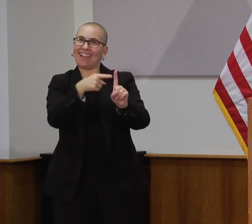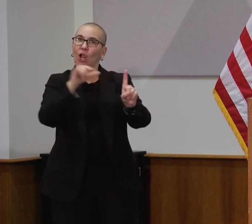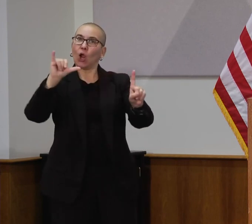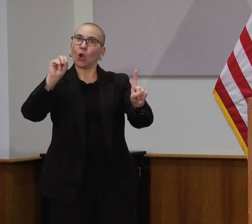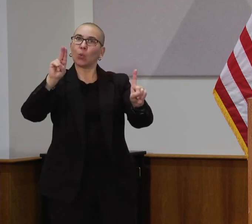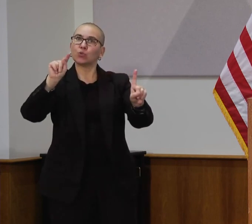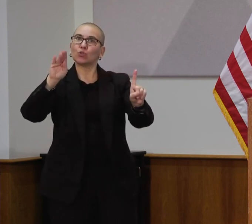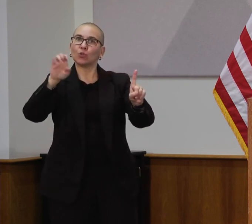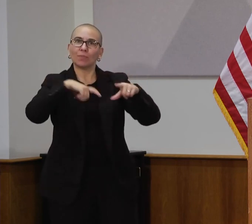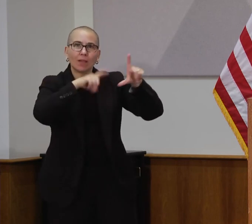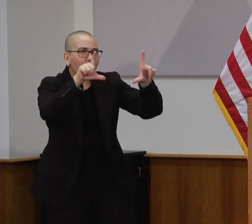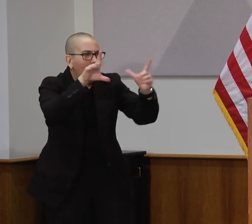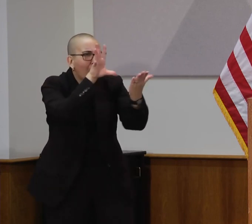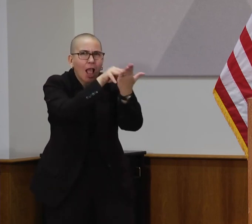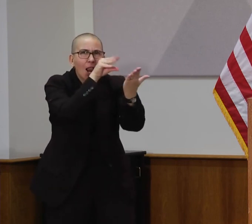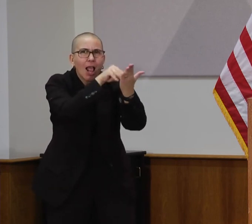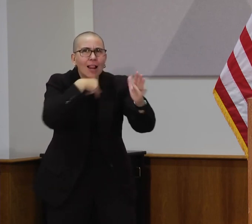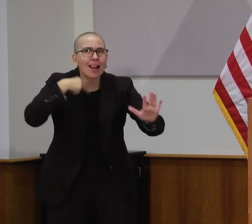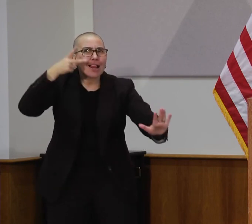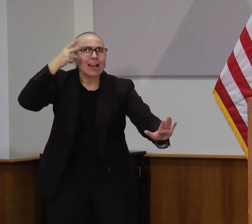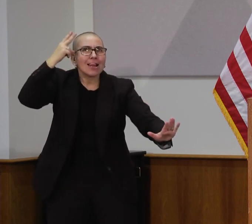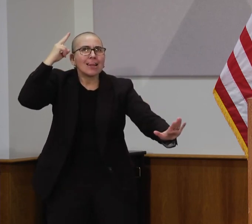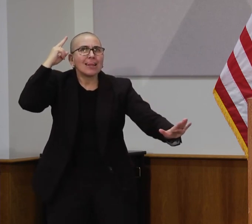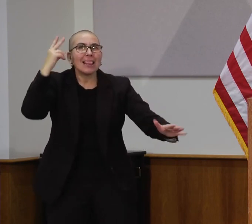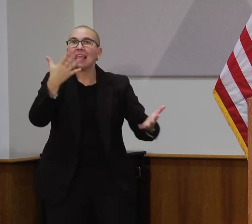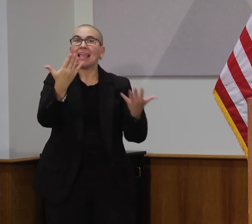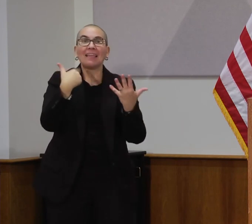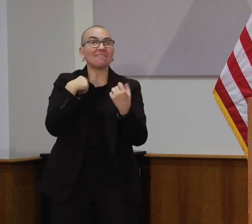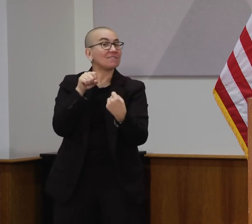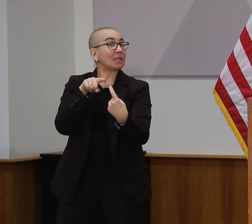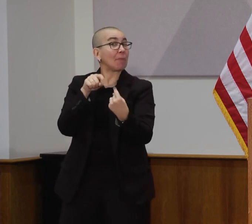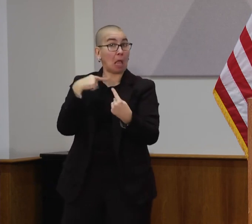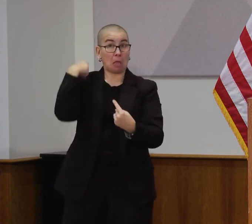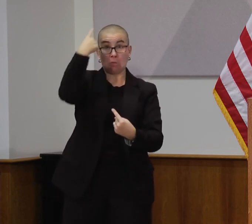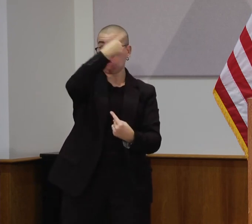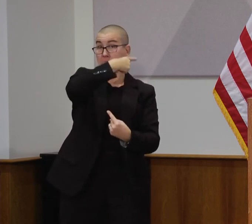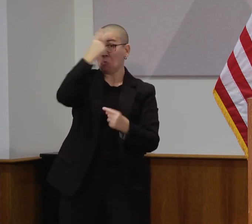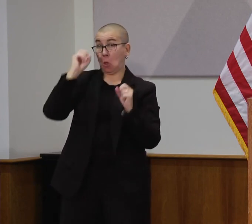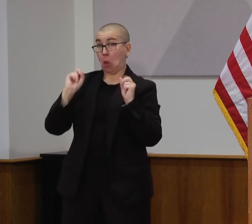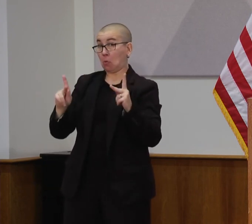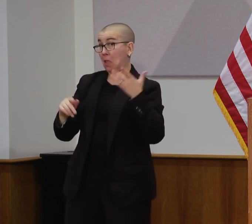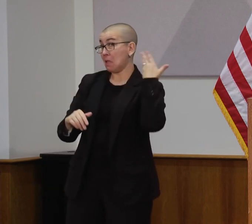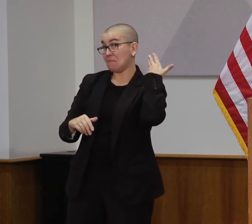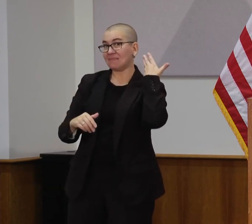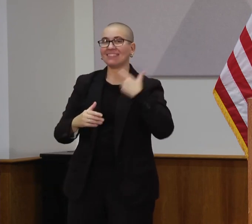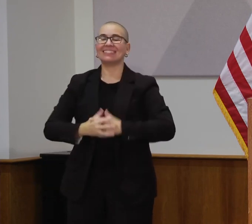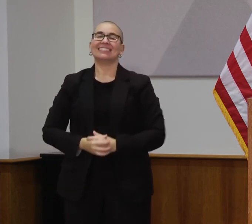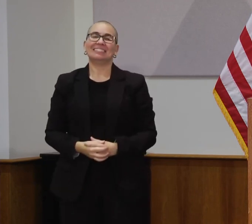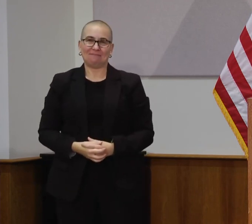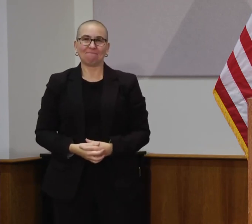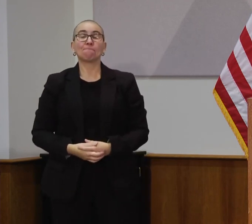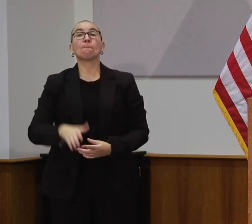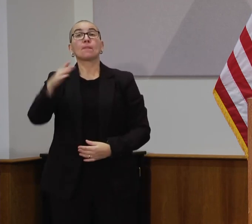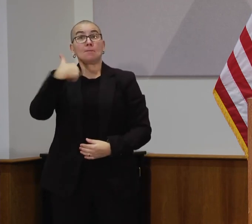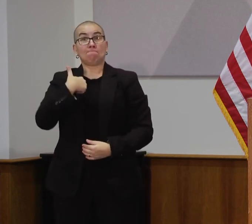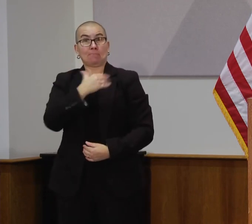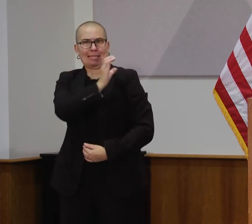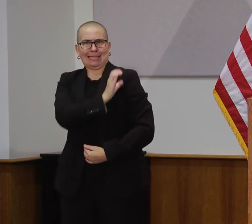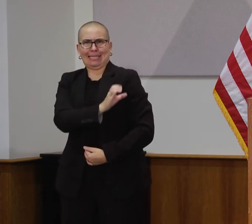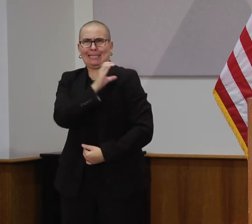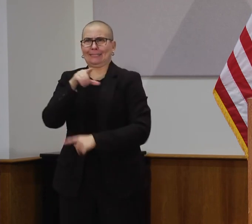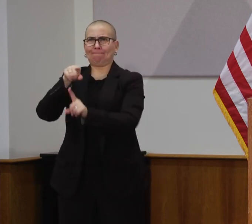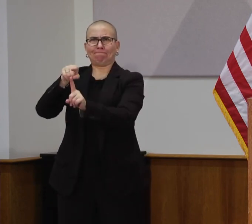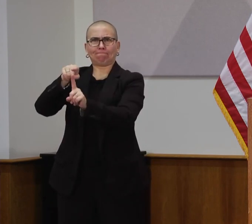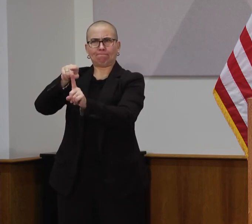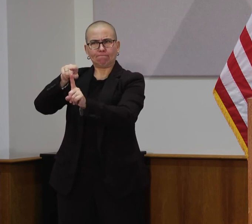Why am I proud to be part of the Minnesota medical system? My clinic built from the ground up overnight mobile